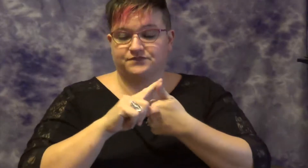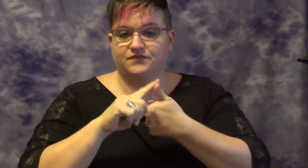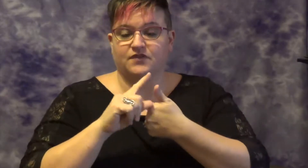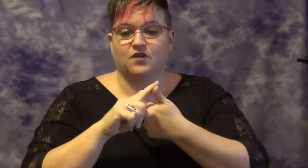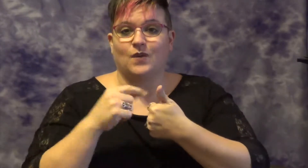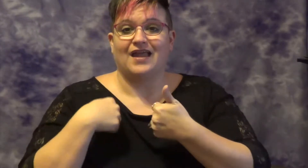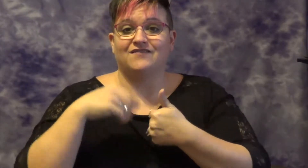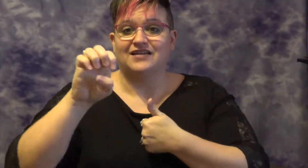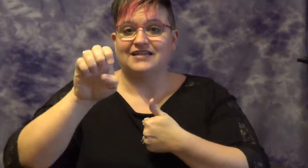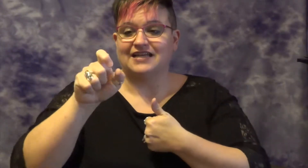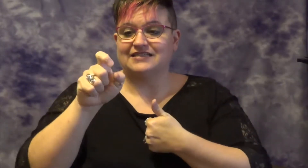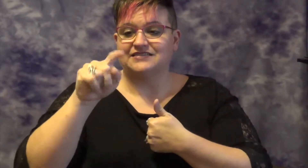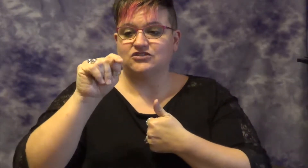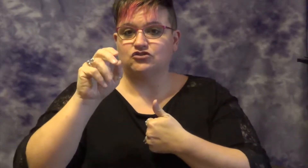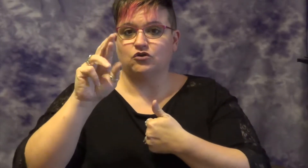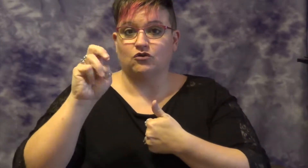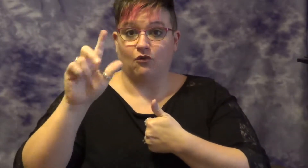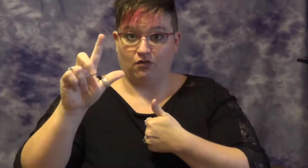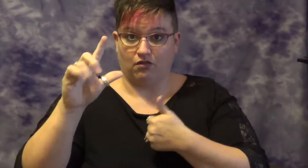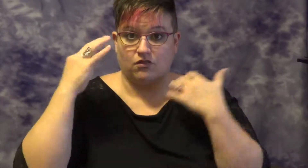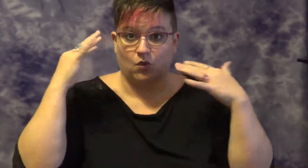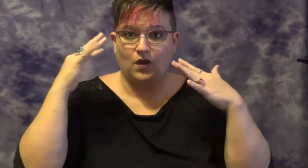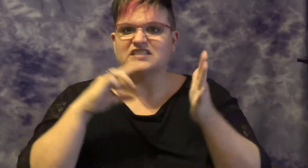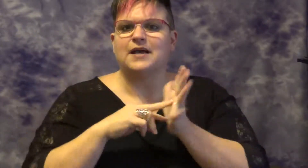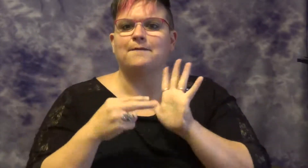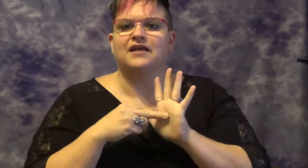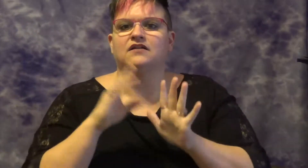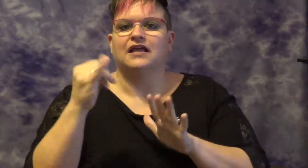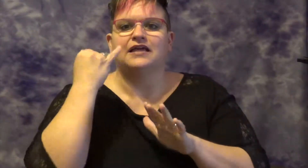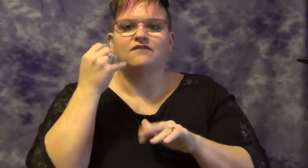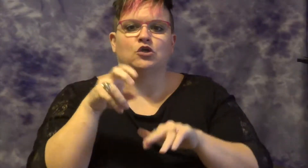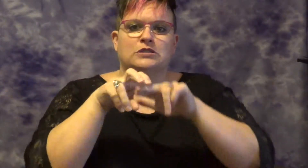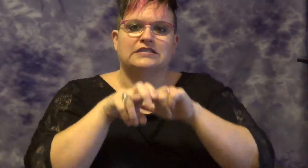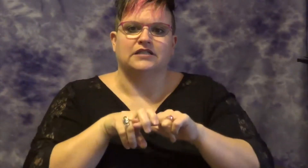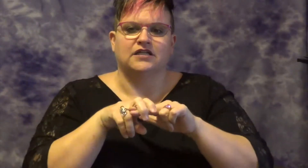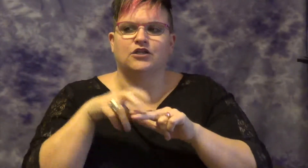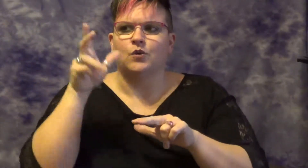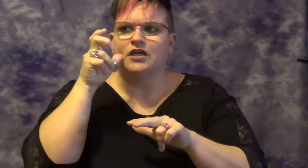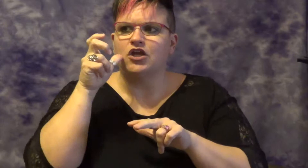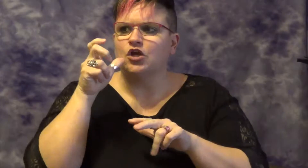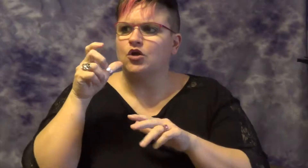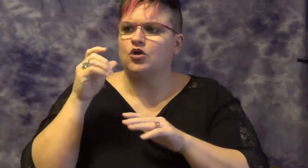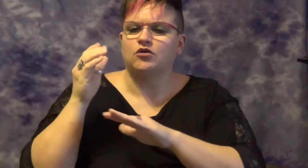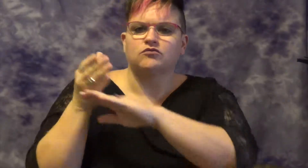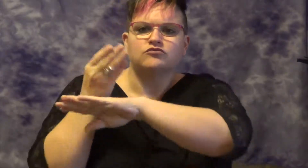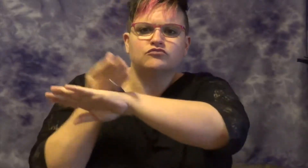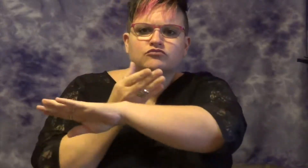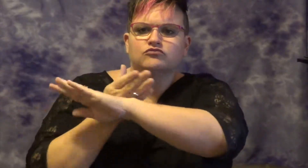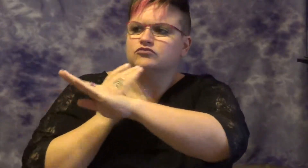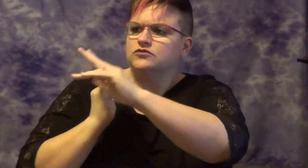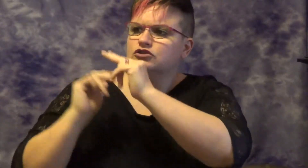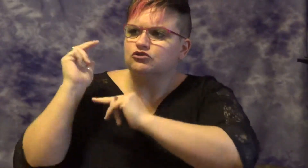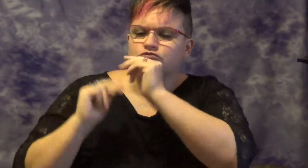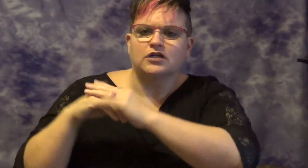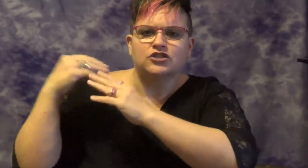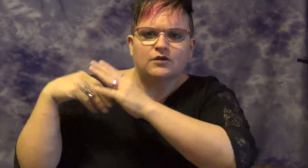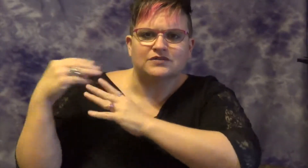communication. The first thing is noise, meaning external noise, like if somebody's